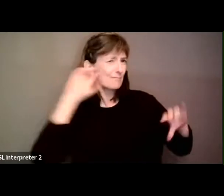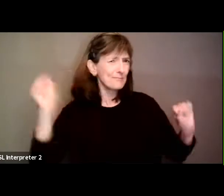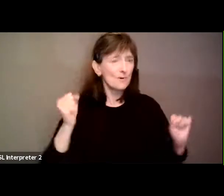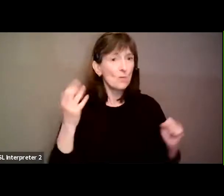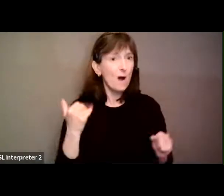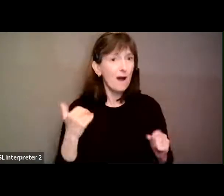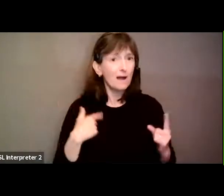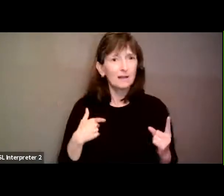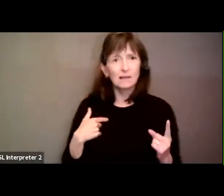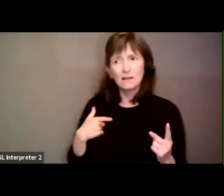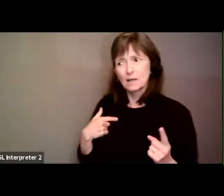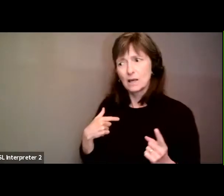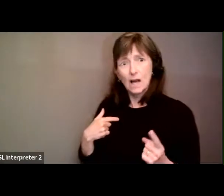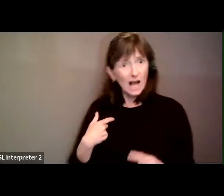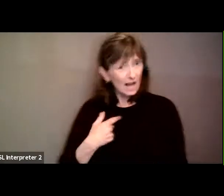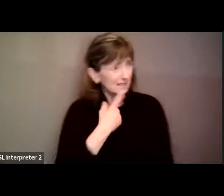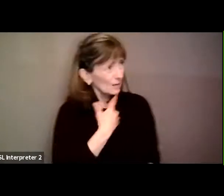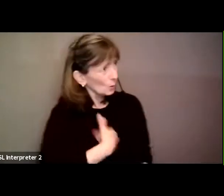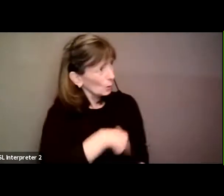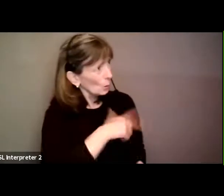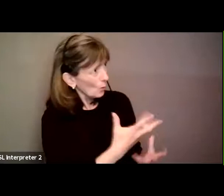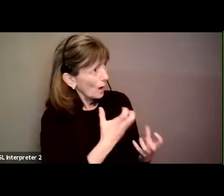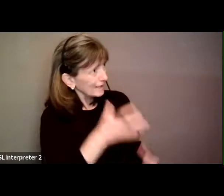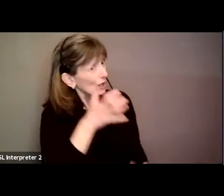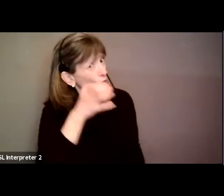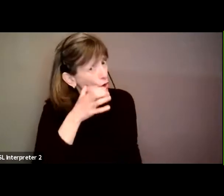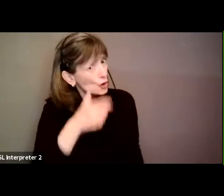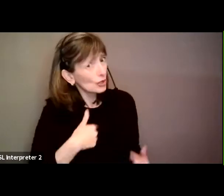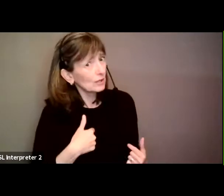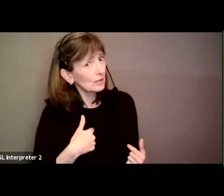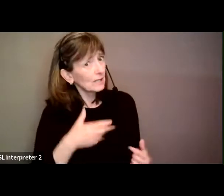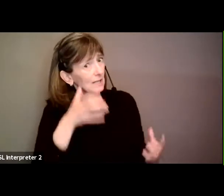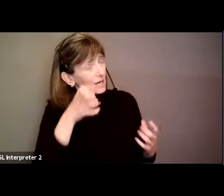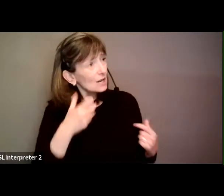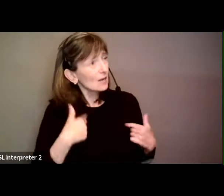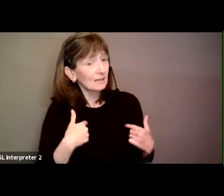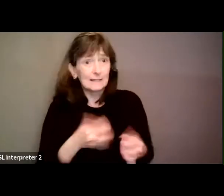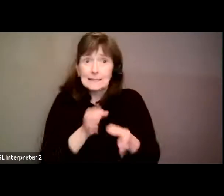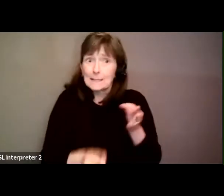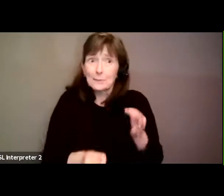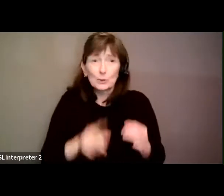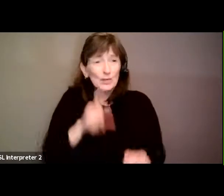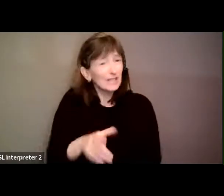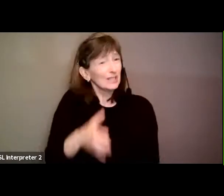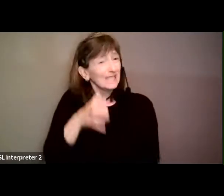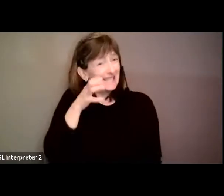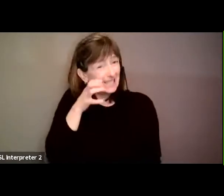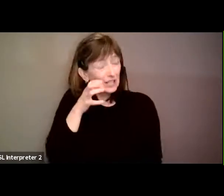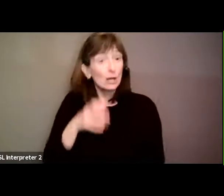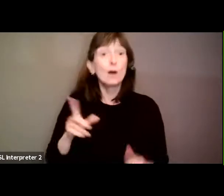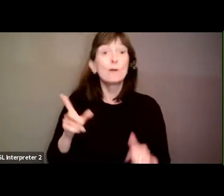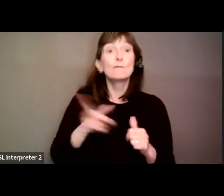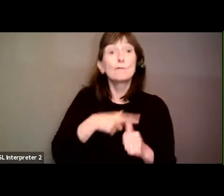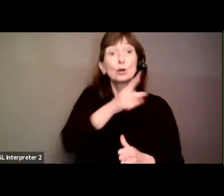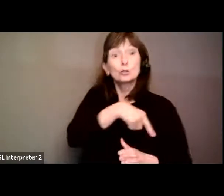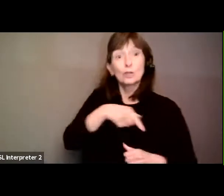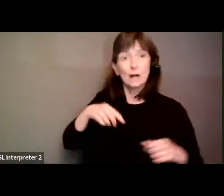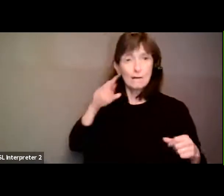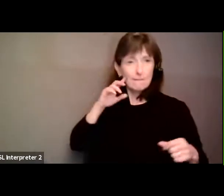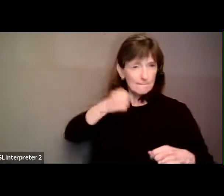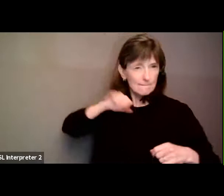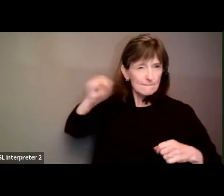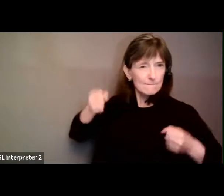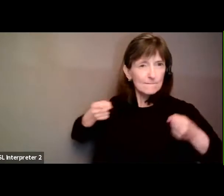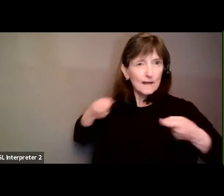just wanted them to hear us," I said. It's as simple as that sometimes. The first sign of fascism is when the people pushing you